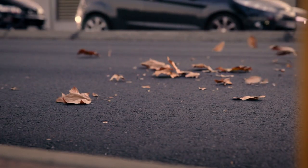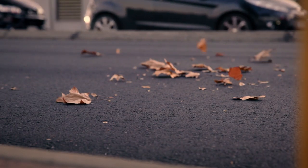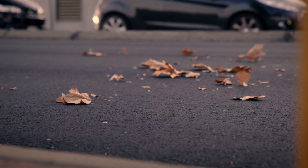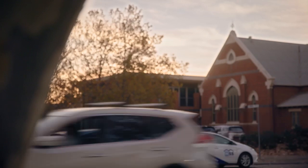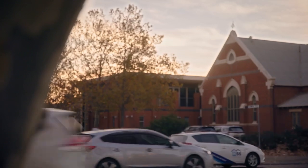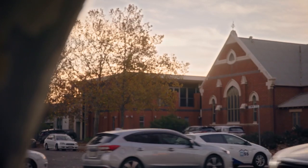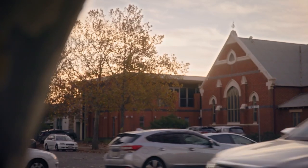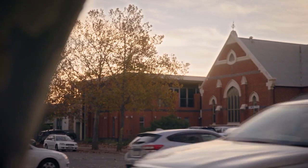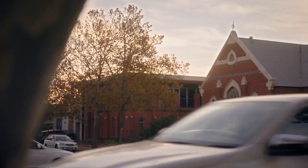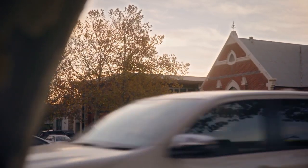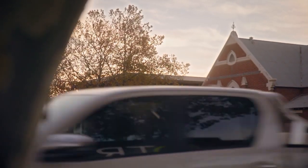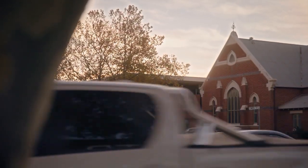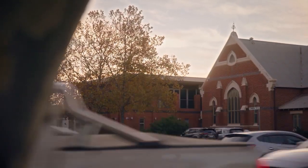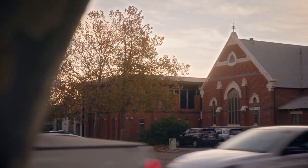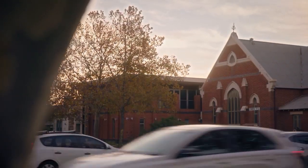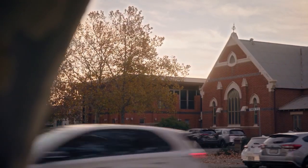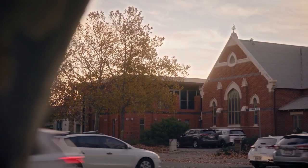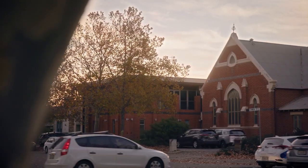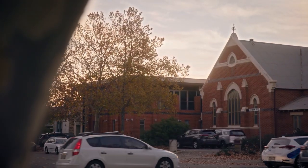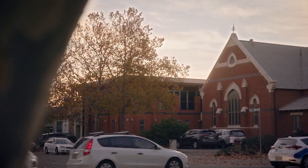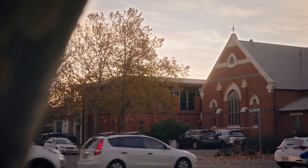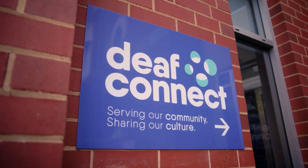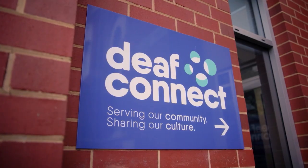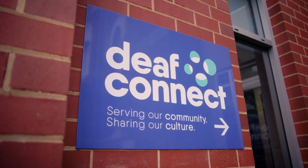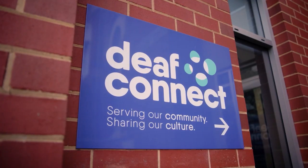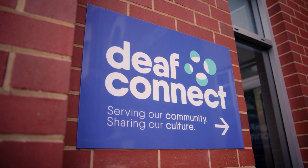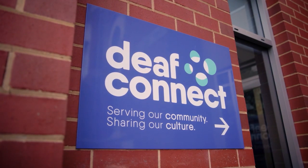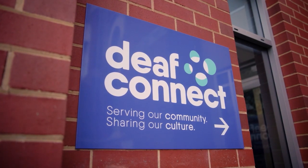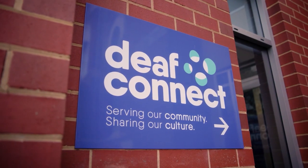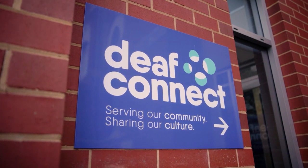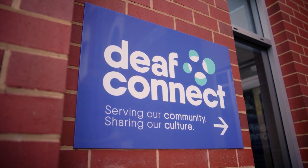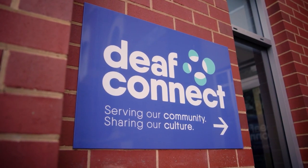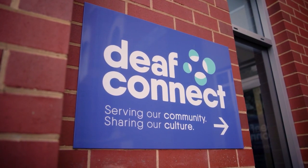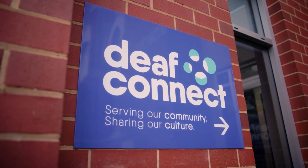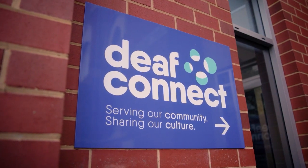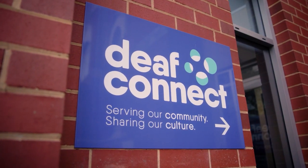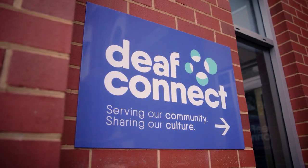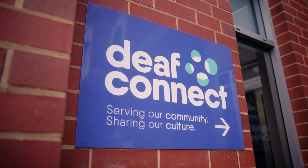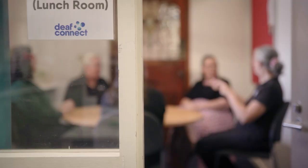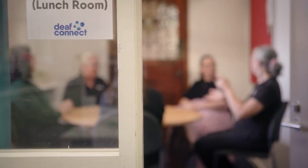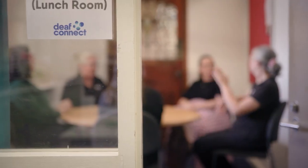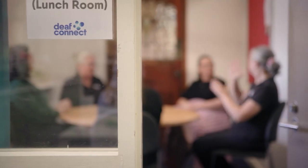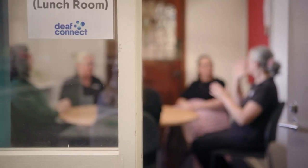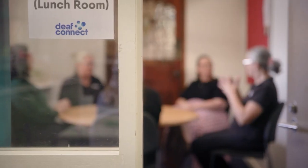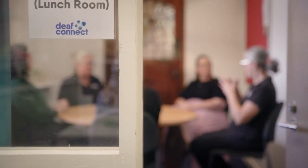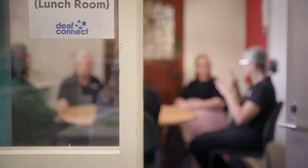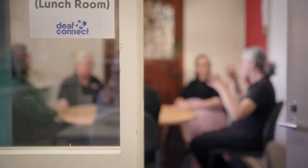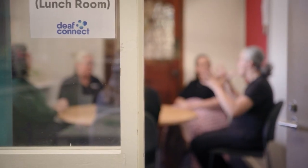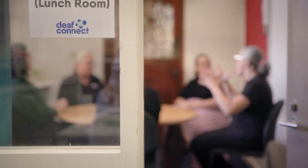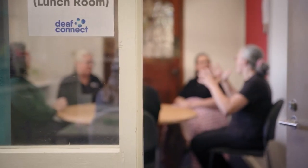A sign at the entrance. Deaf Connect, serving our community. Sharing our culture. Kristen Mason, General Manager, Therapy